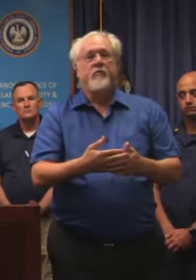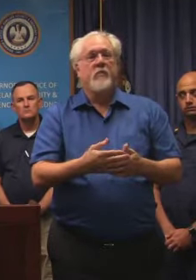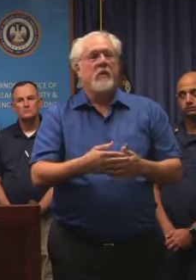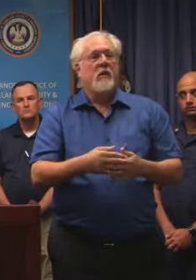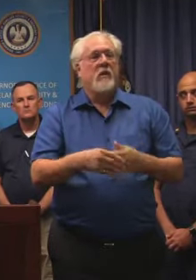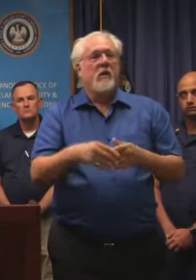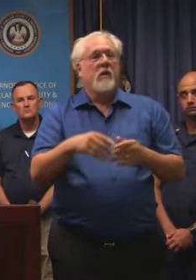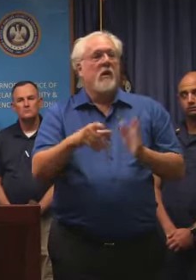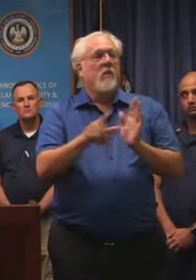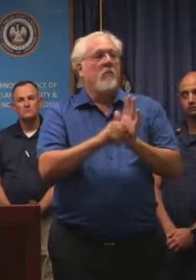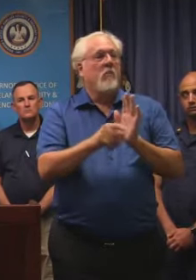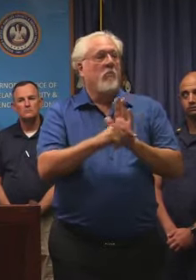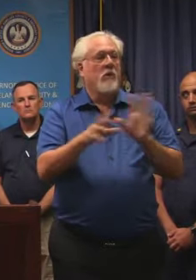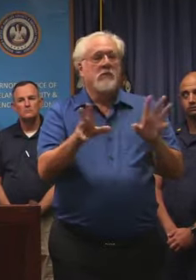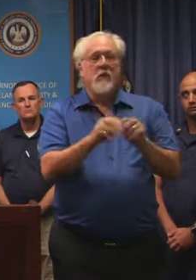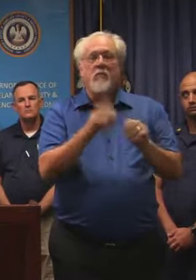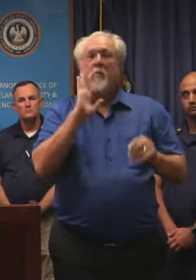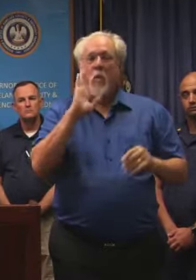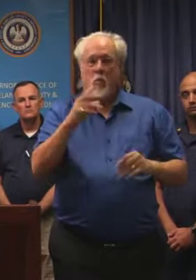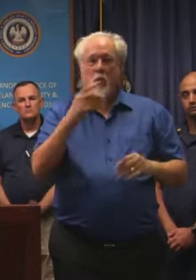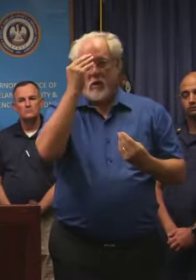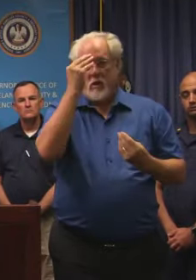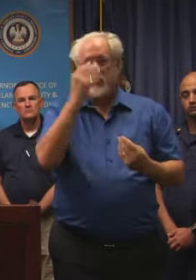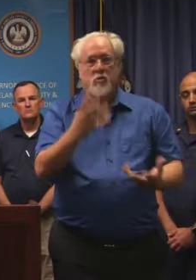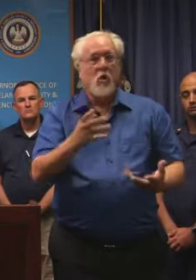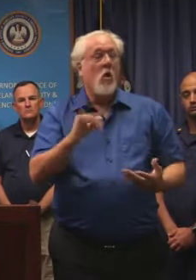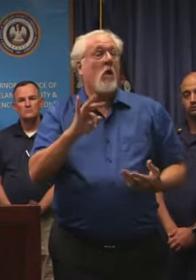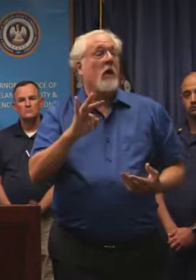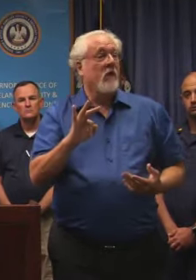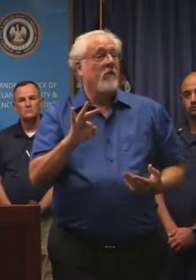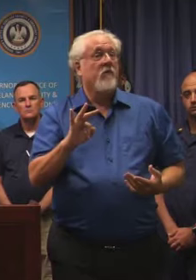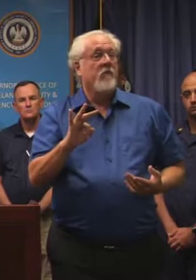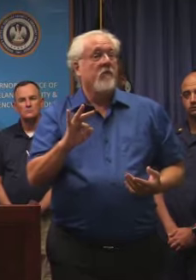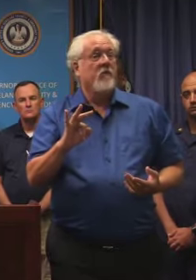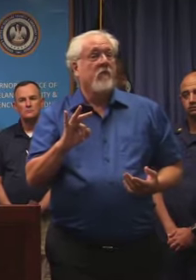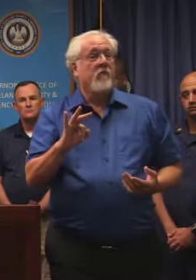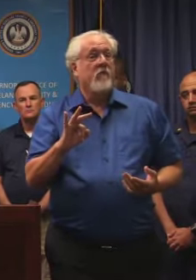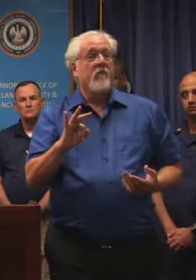press conference, but we will let you know should